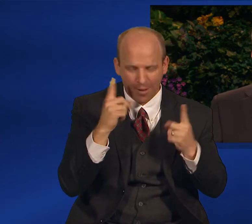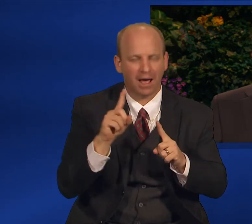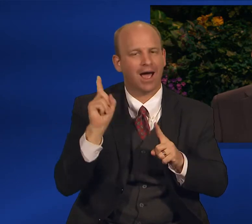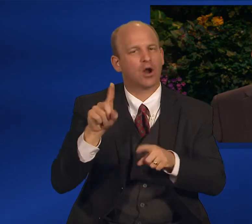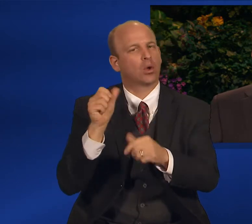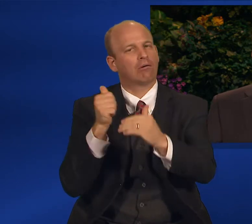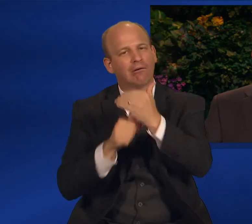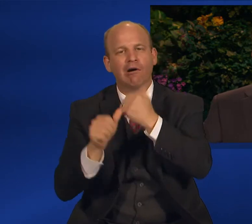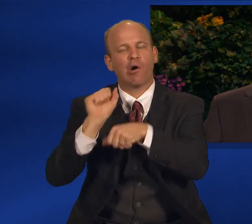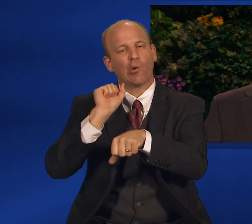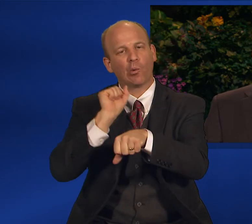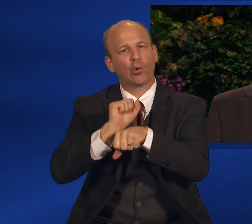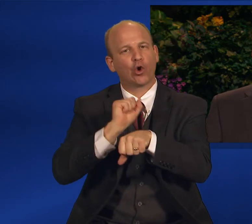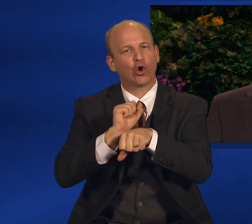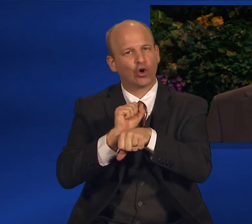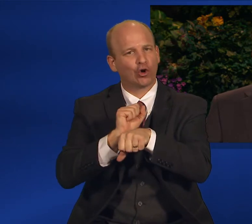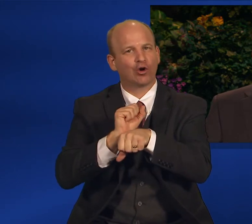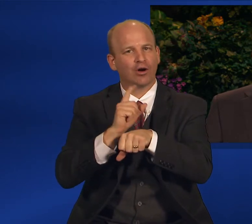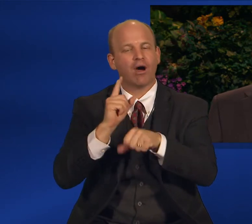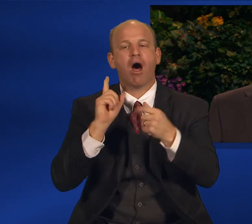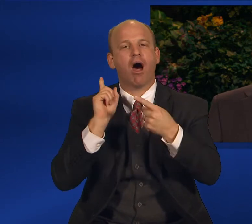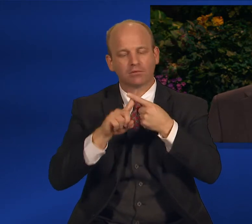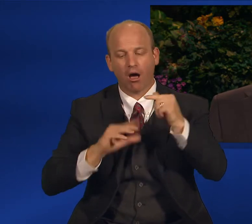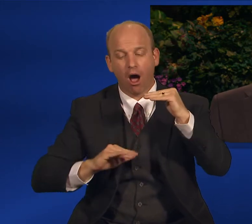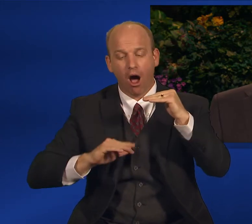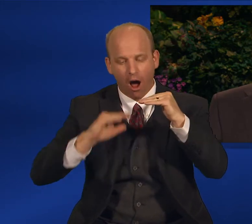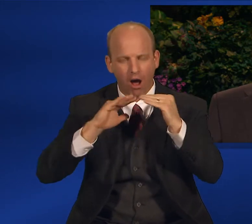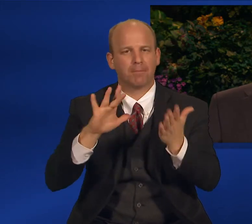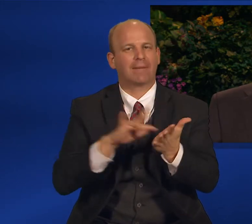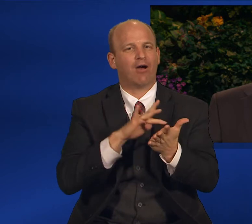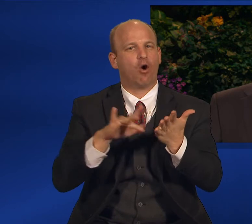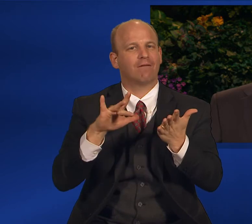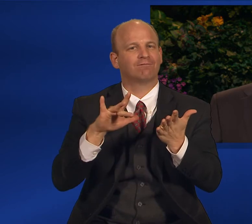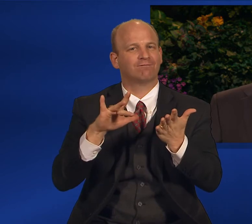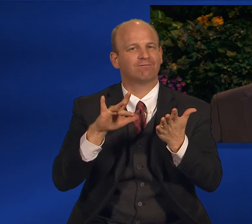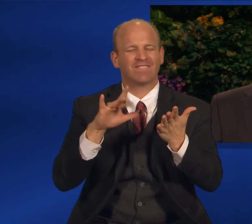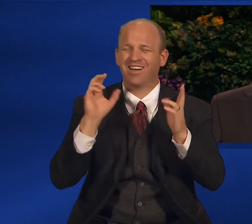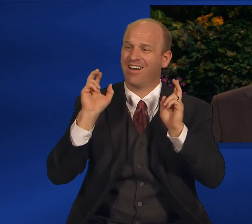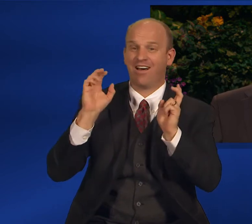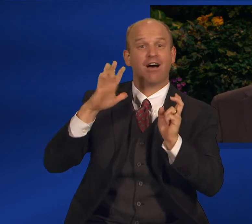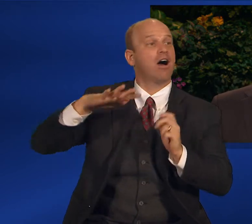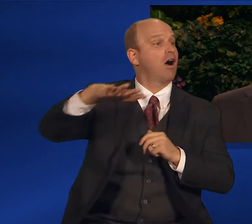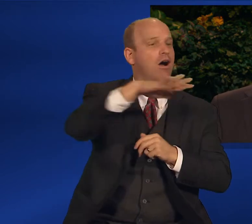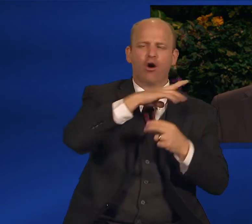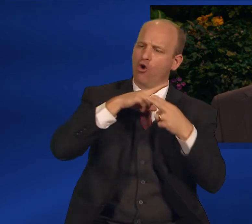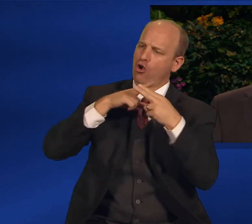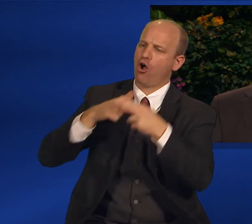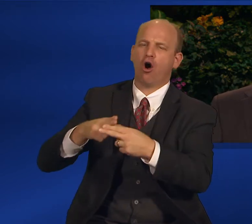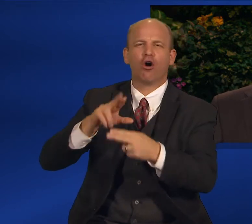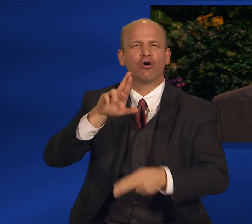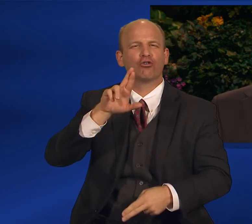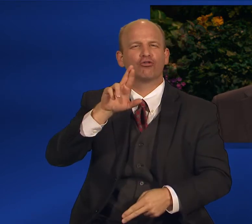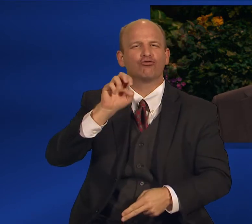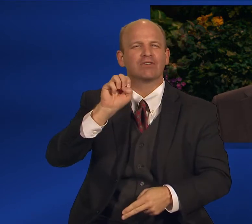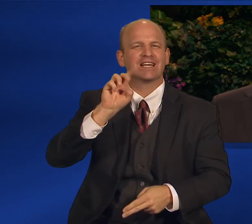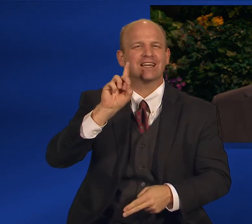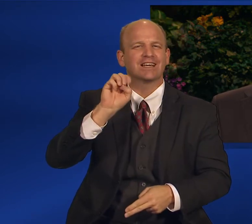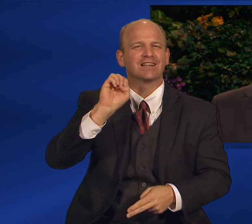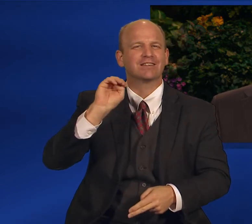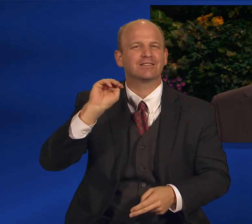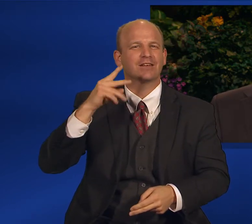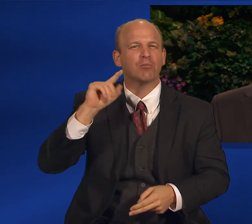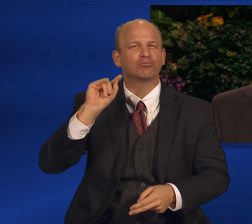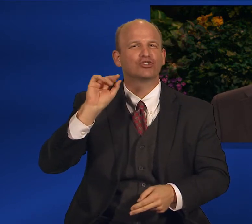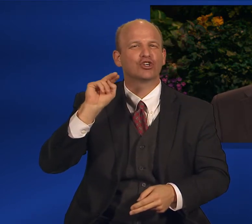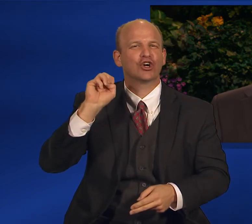describe these indentured immigrants was redemptioners. They had to redeem the cost of their passage, in a sense, purchase their freedom